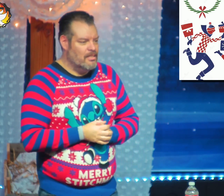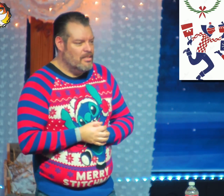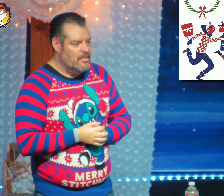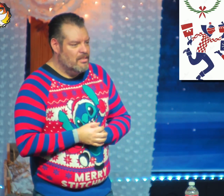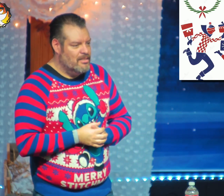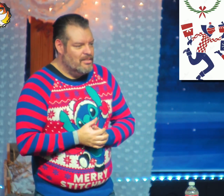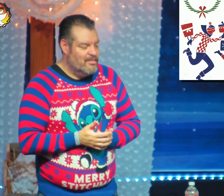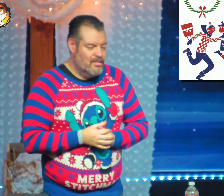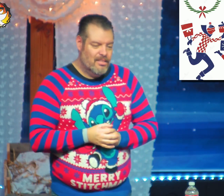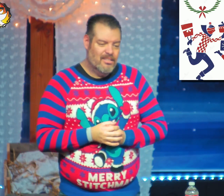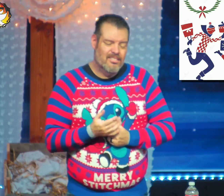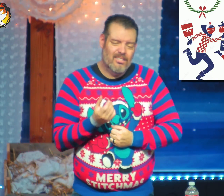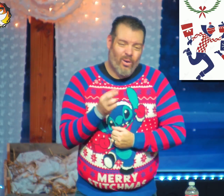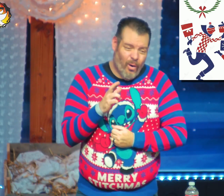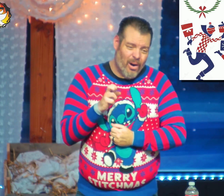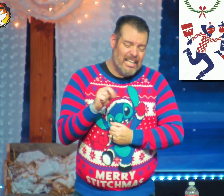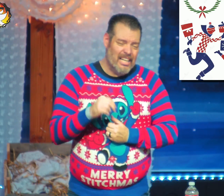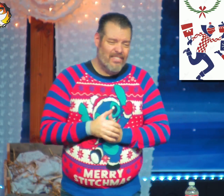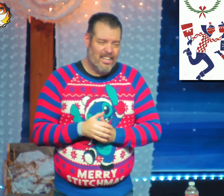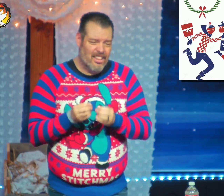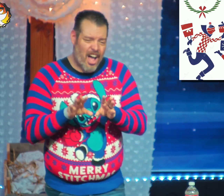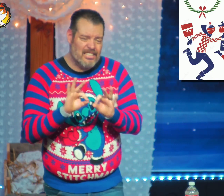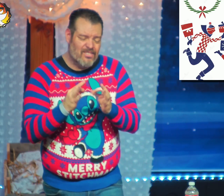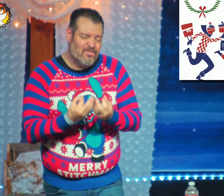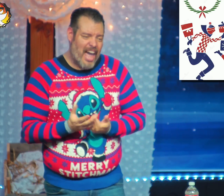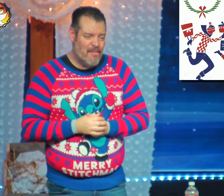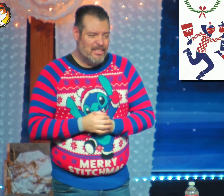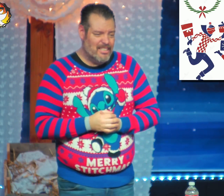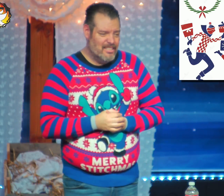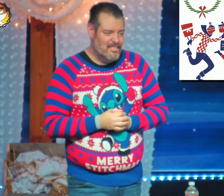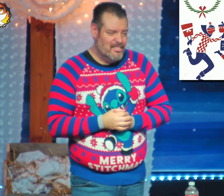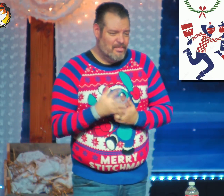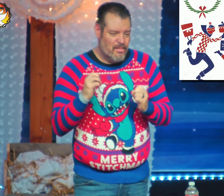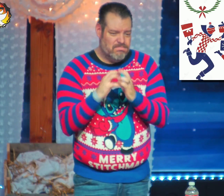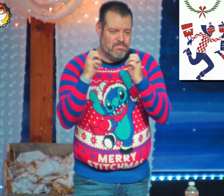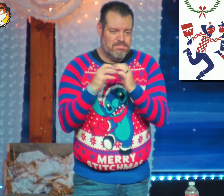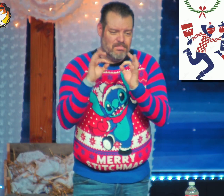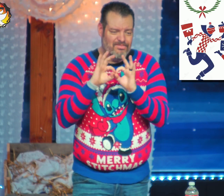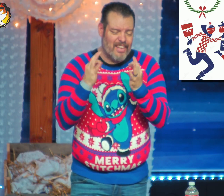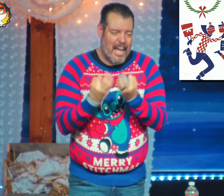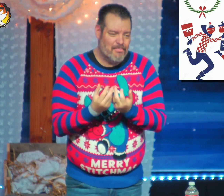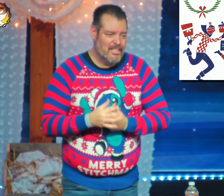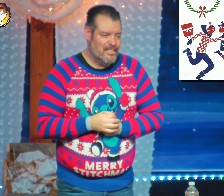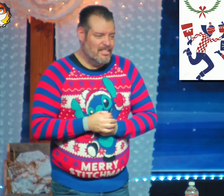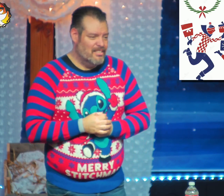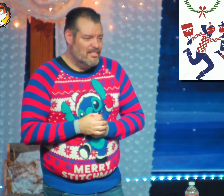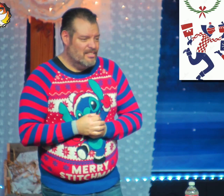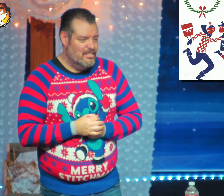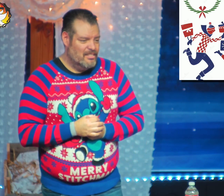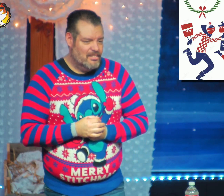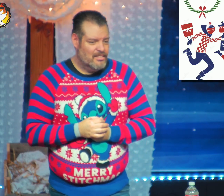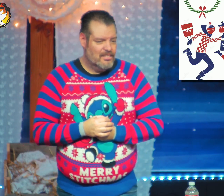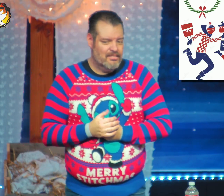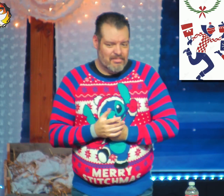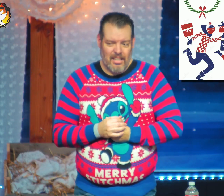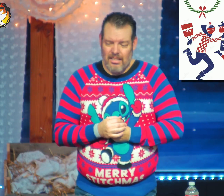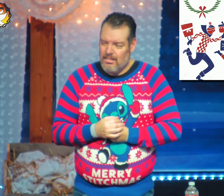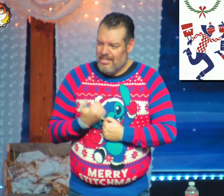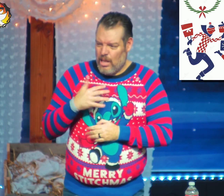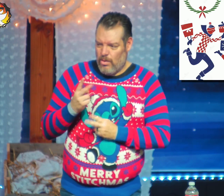before Christmas. And the trees are ugly, and, you know, there are not many left. This year, we had plenty of trees to pick from.